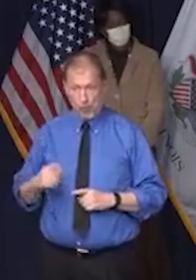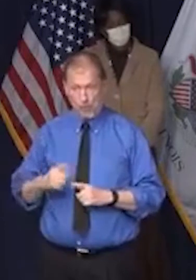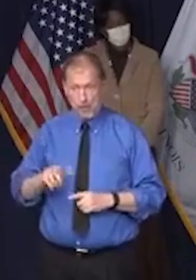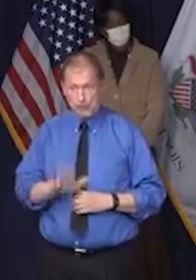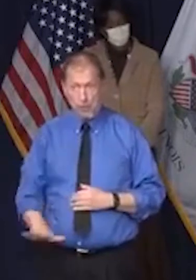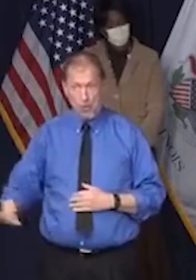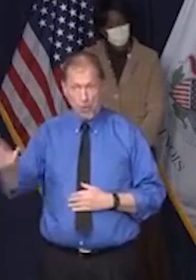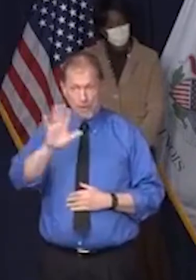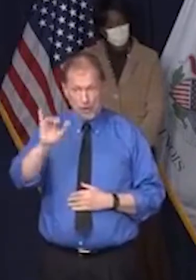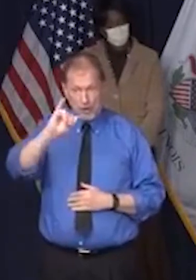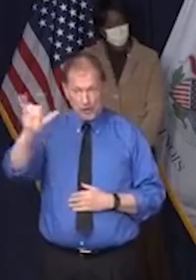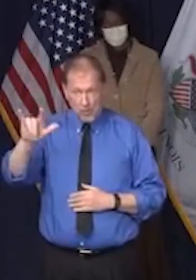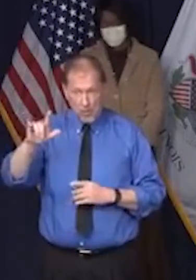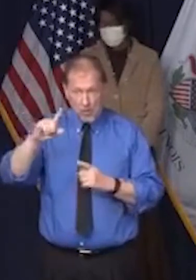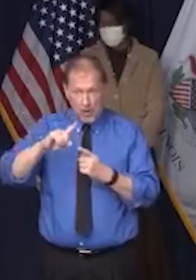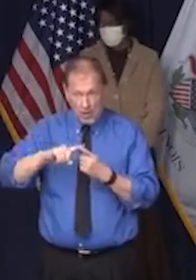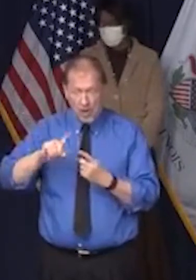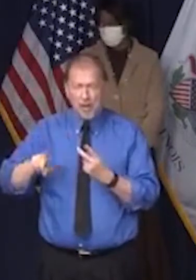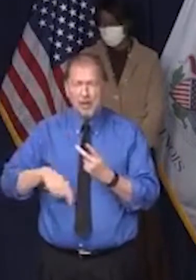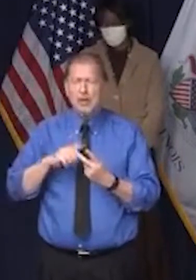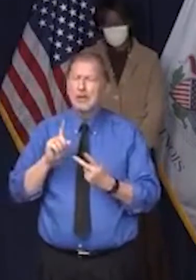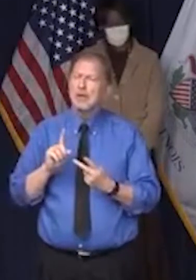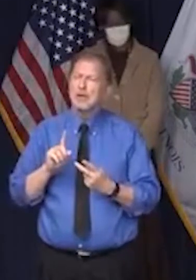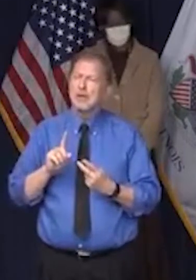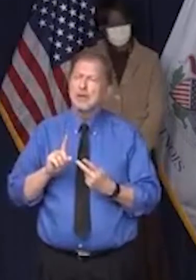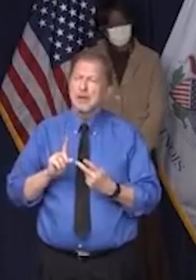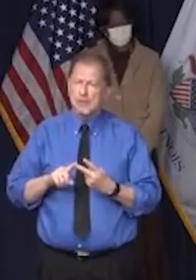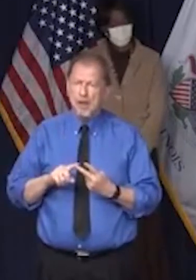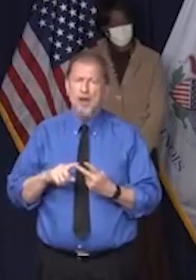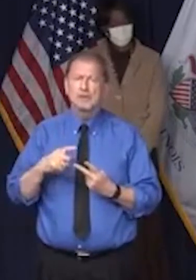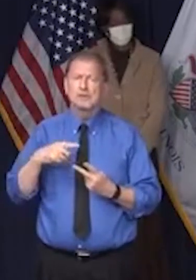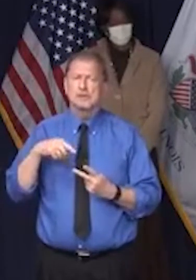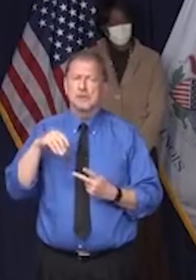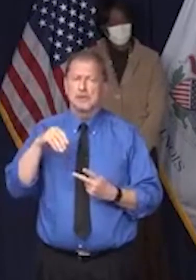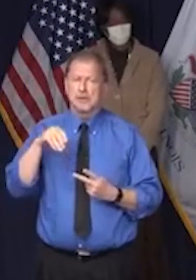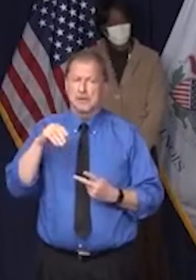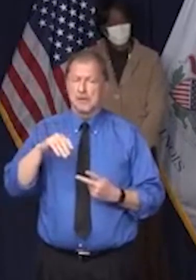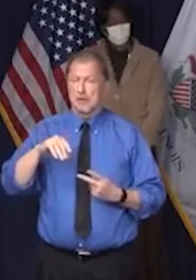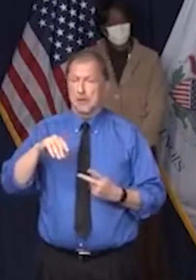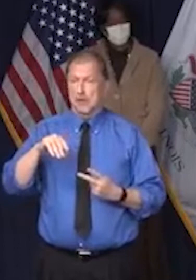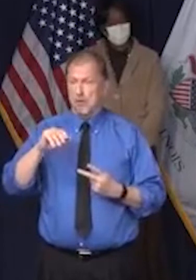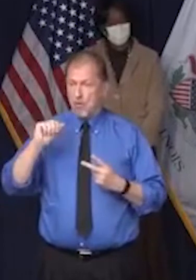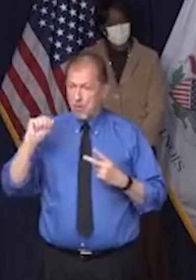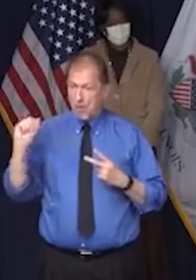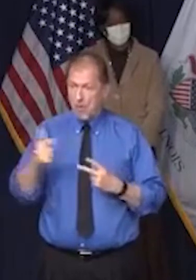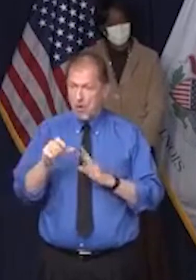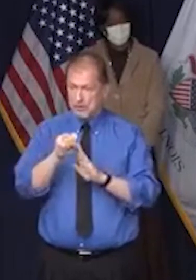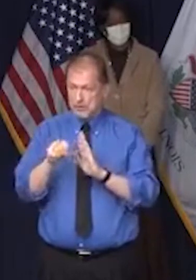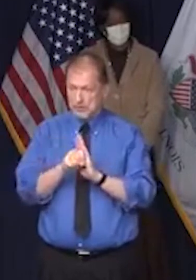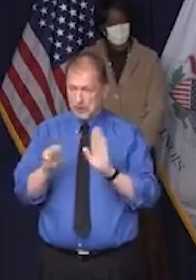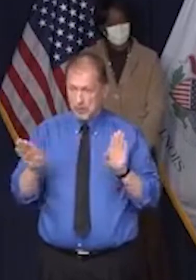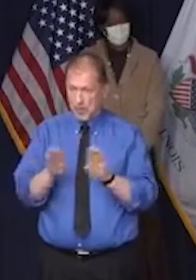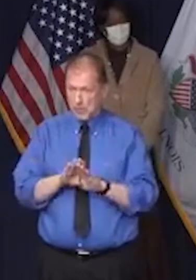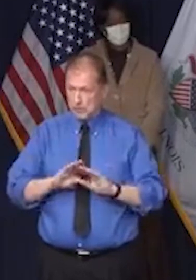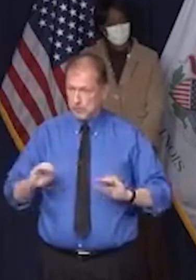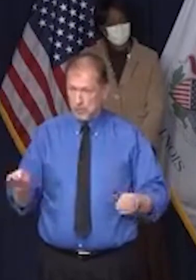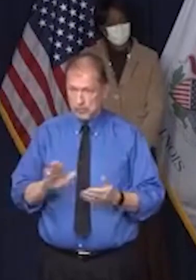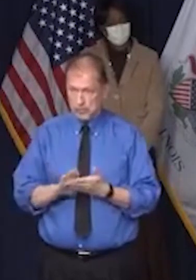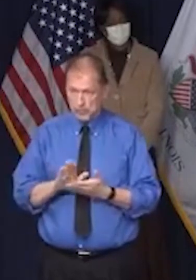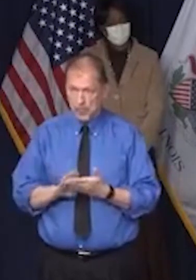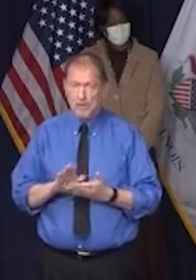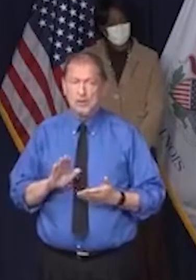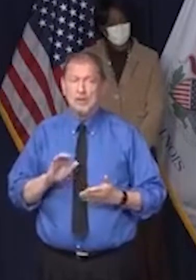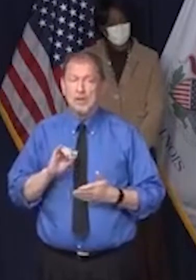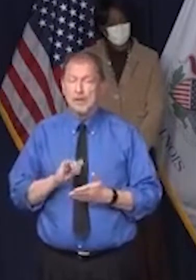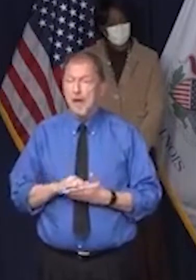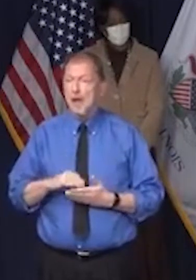And if I can combine a question in one, Chicago, you're telling everybody no school, not just, it's public, private,